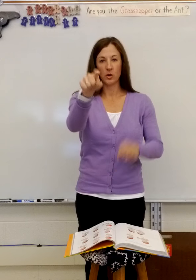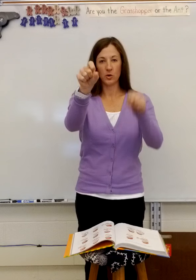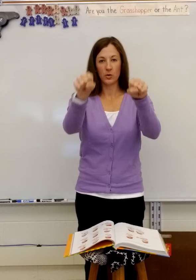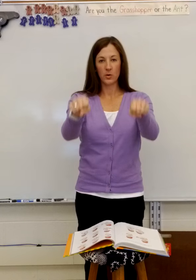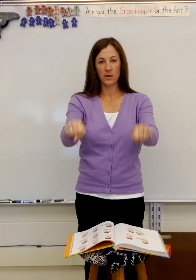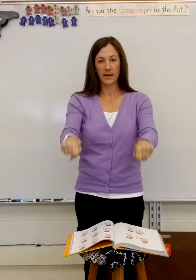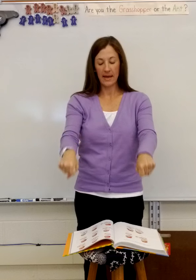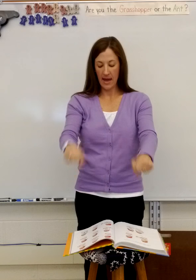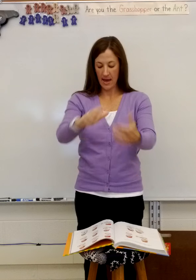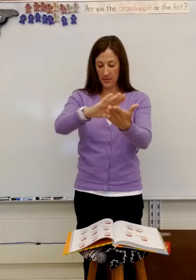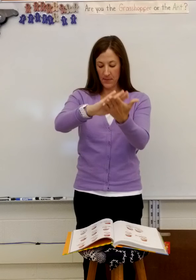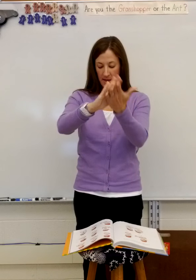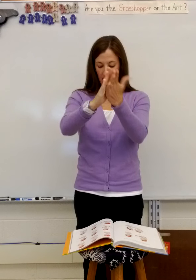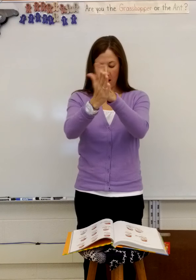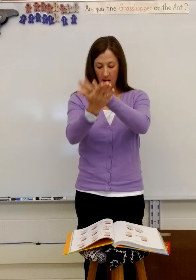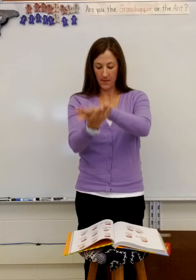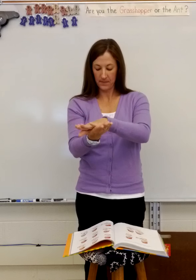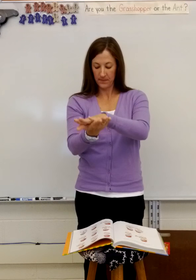you can become